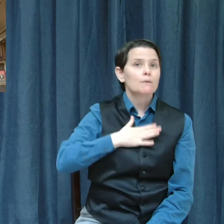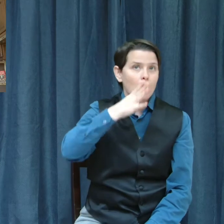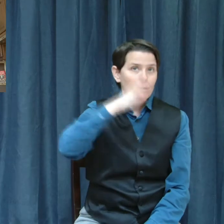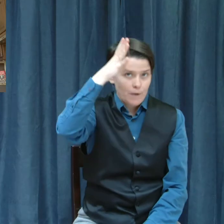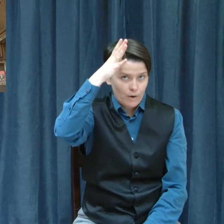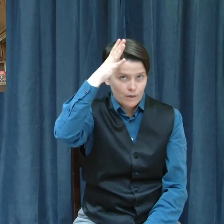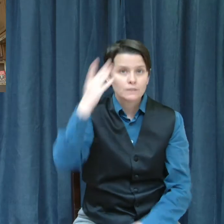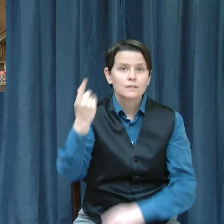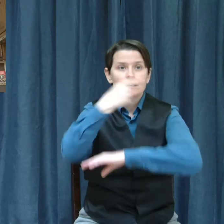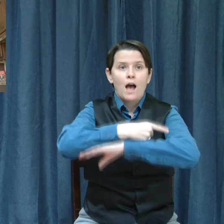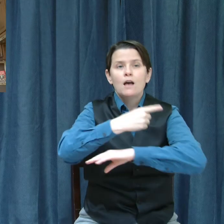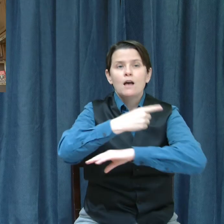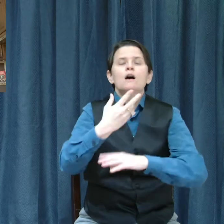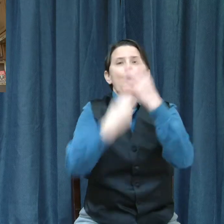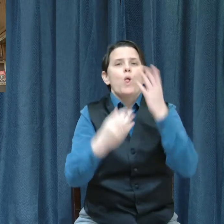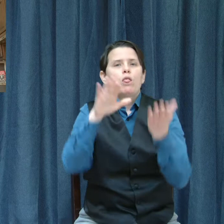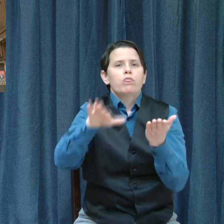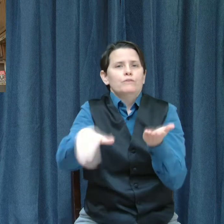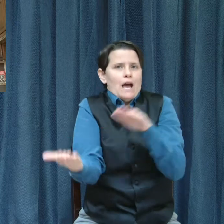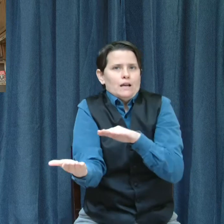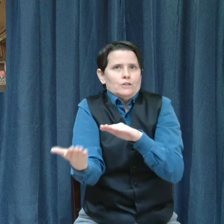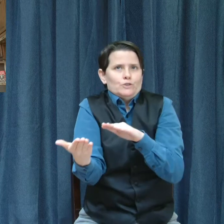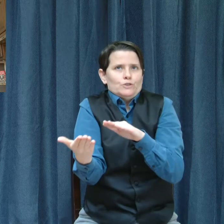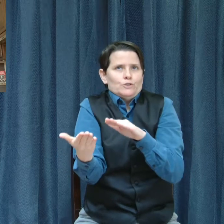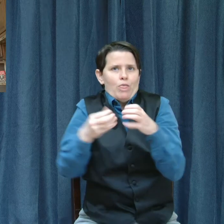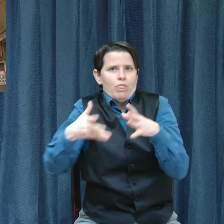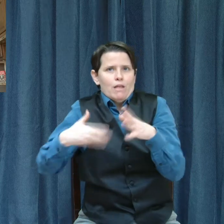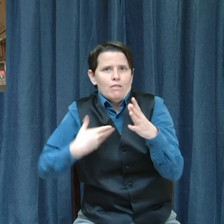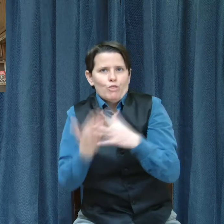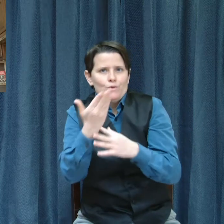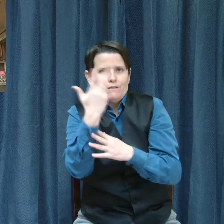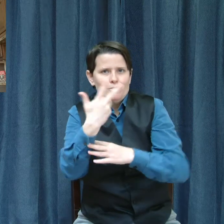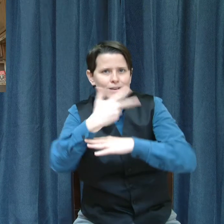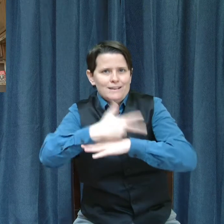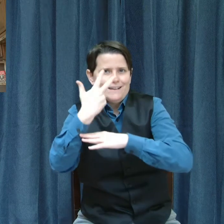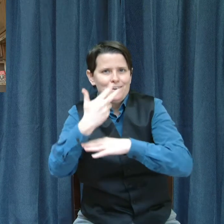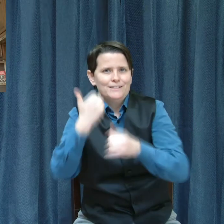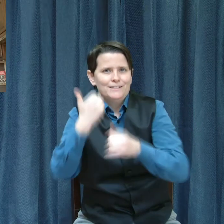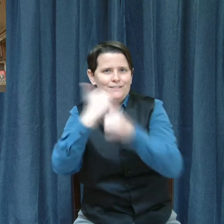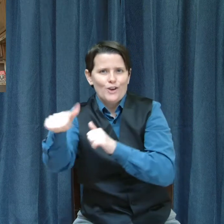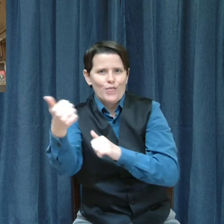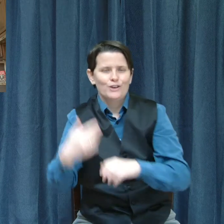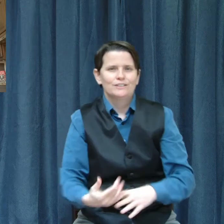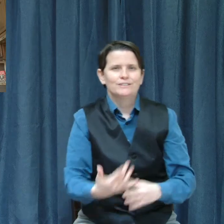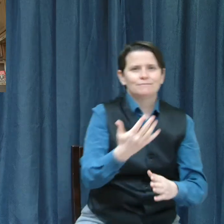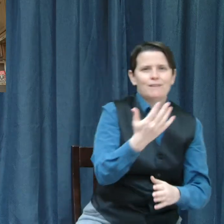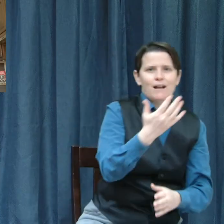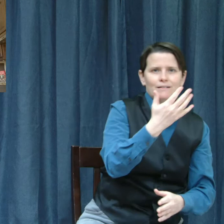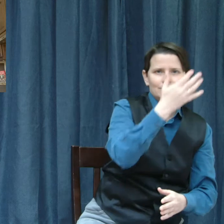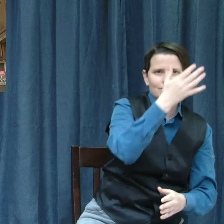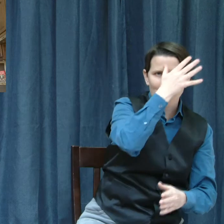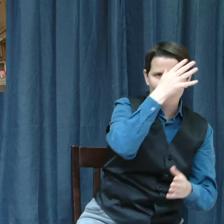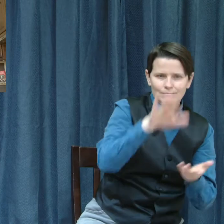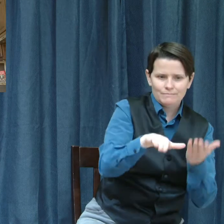other. Yeah, I've been through a lot, but I'm grateful because they were in hospice care at home and